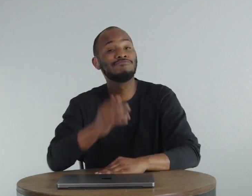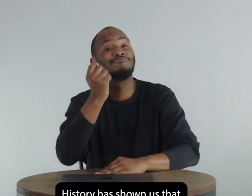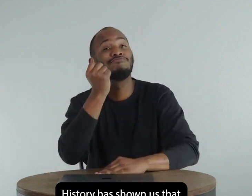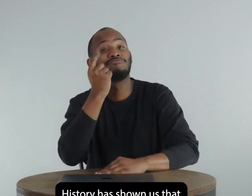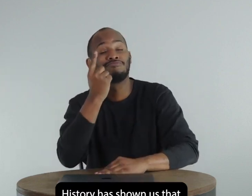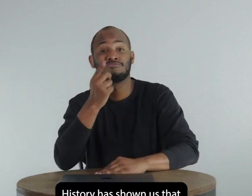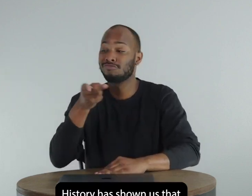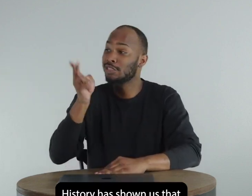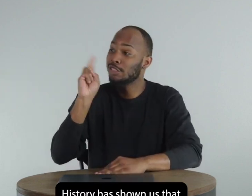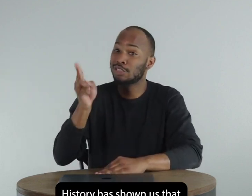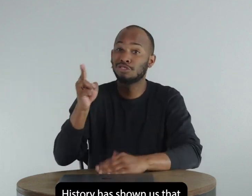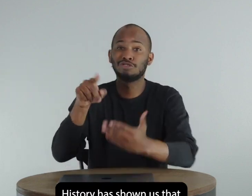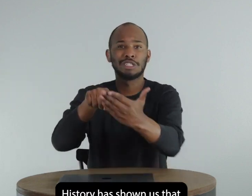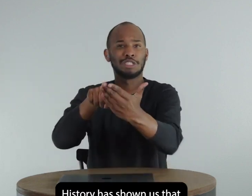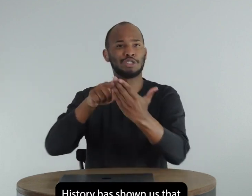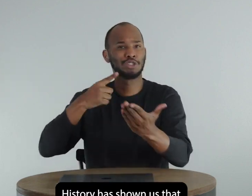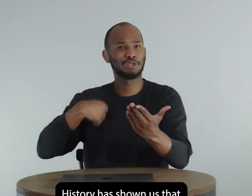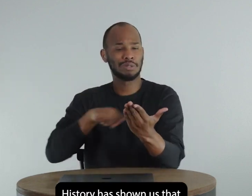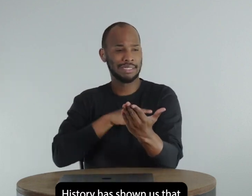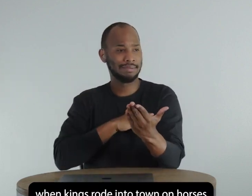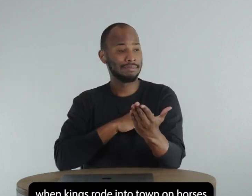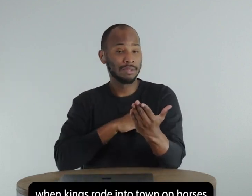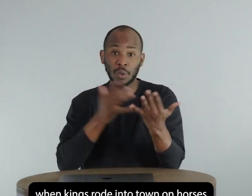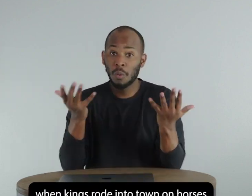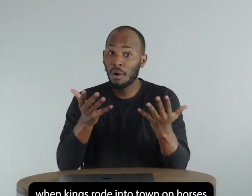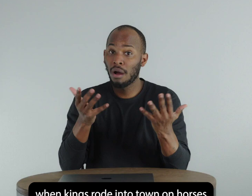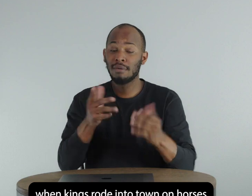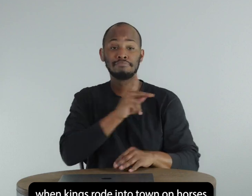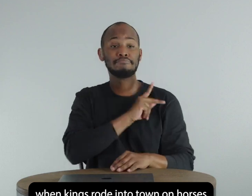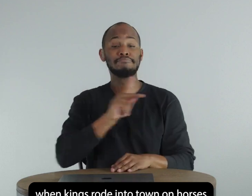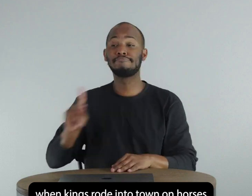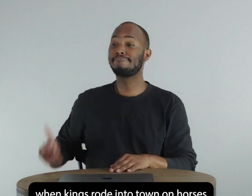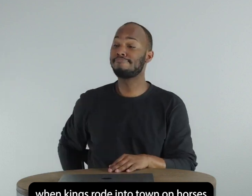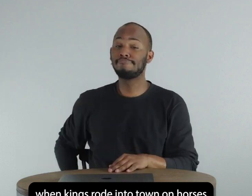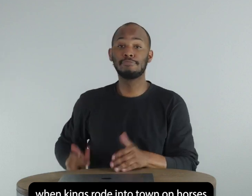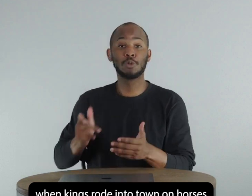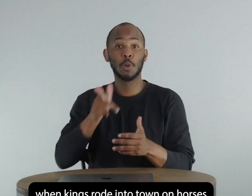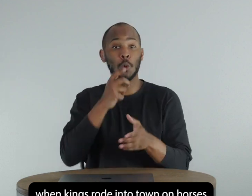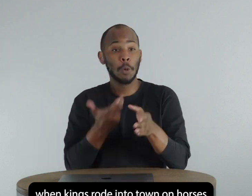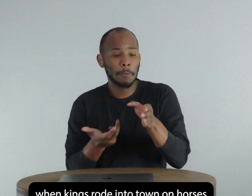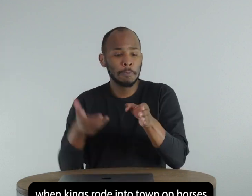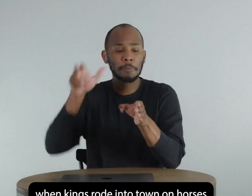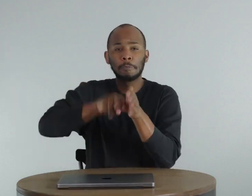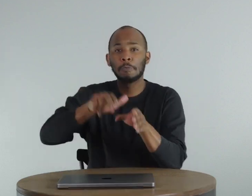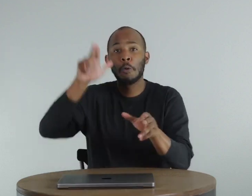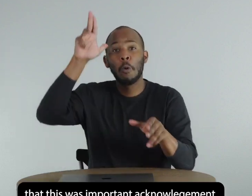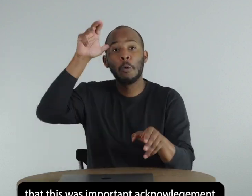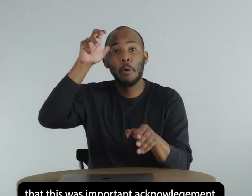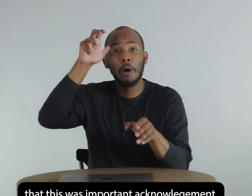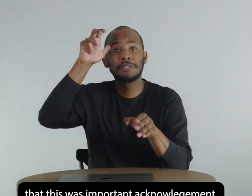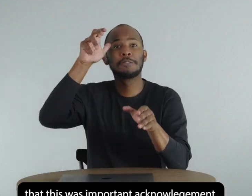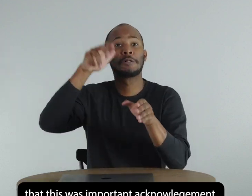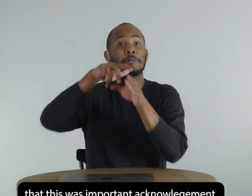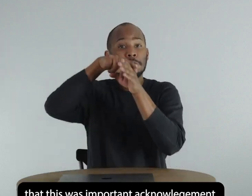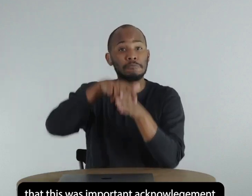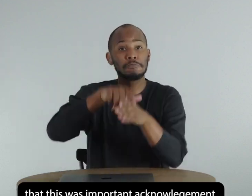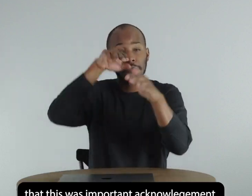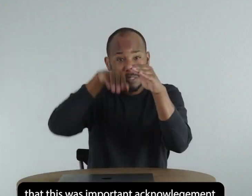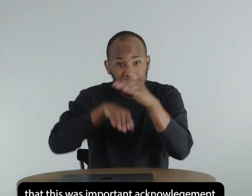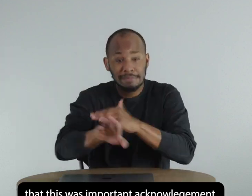You see, history has shown us that when Cain rode into town with horses, this was an important